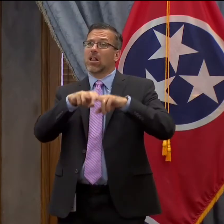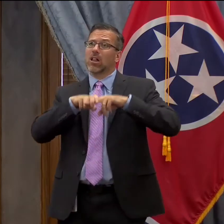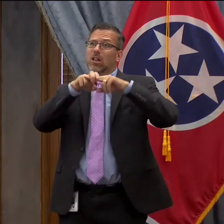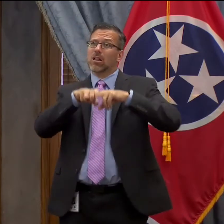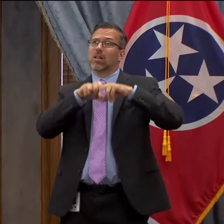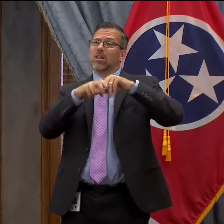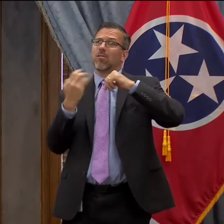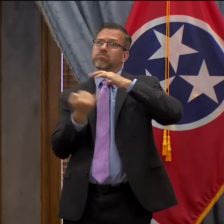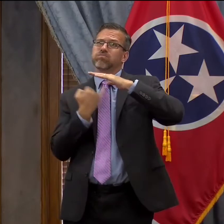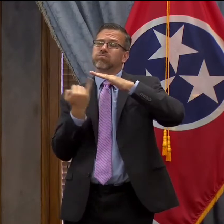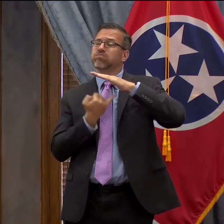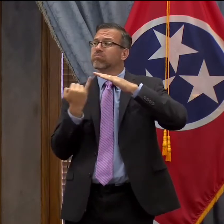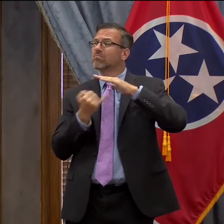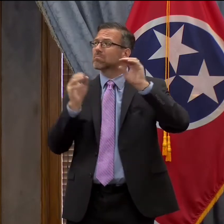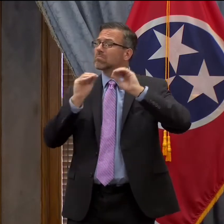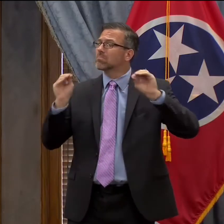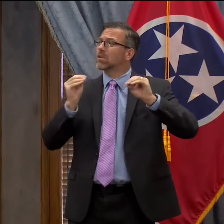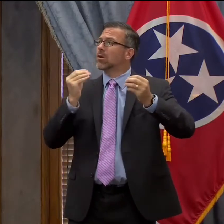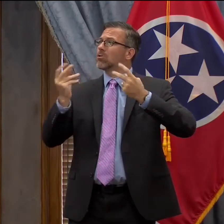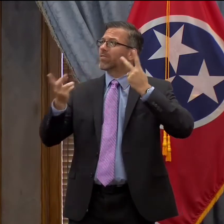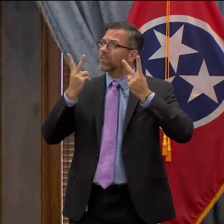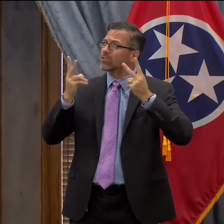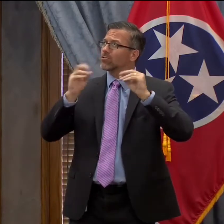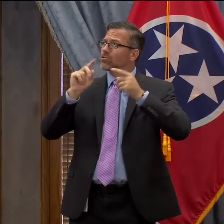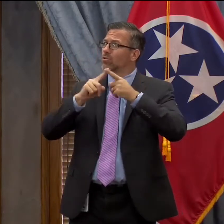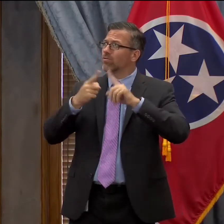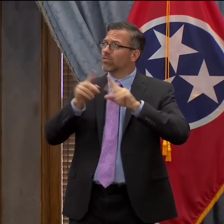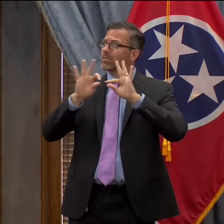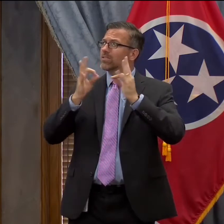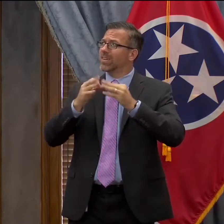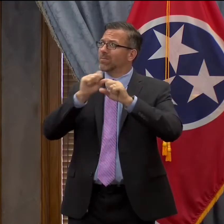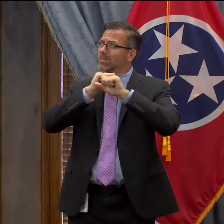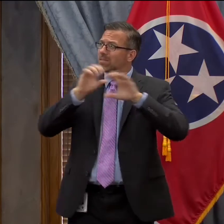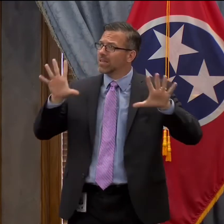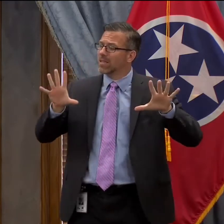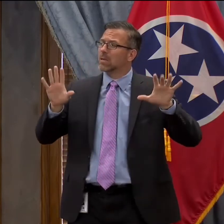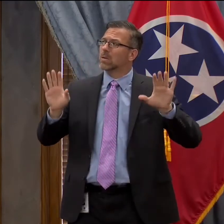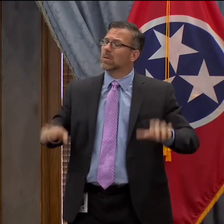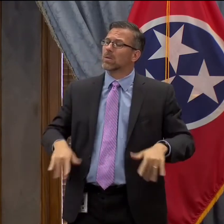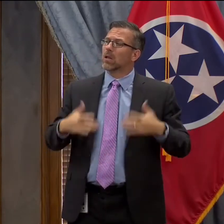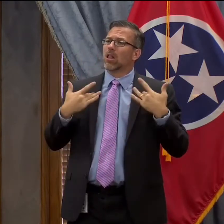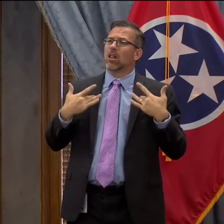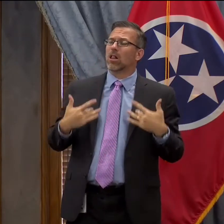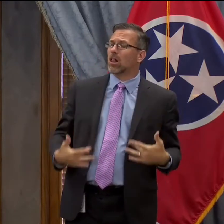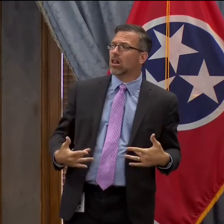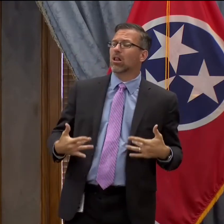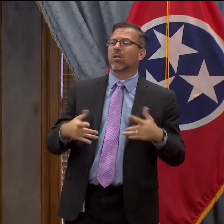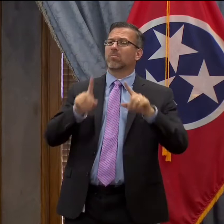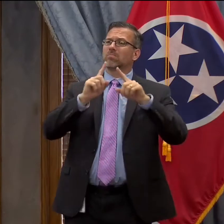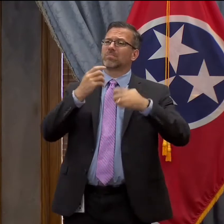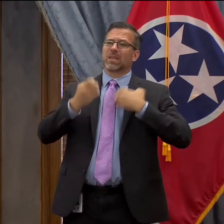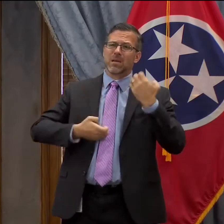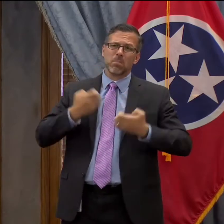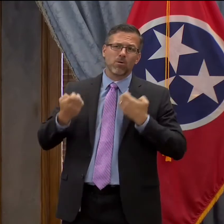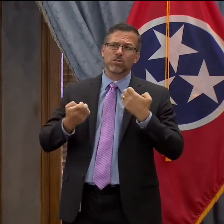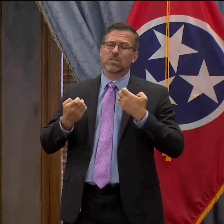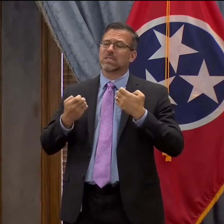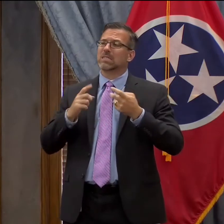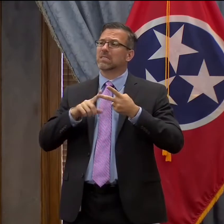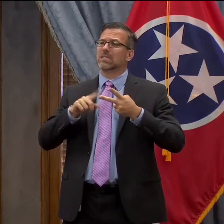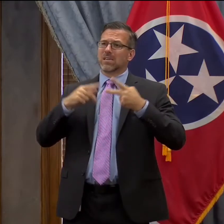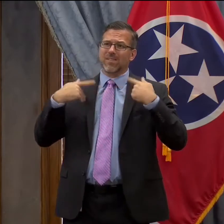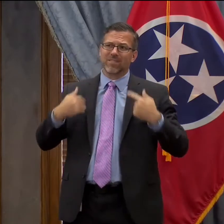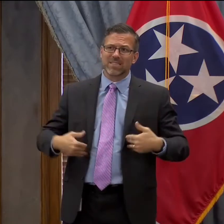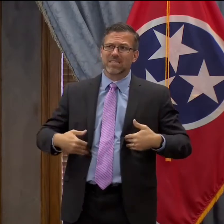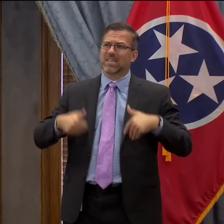are isolated from their friends and their family. And after months of isolation, those costs mount emotionally, physically, and